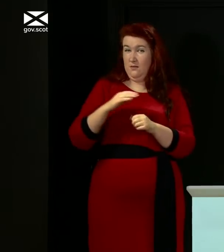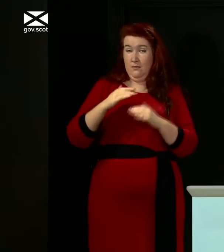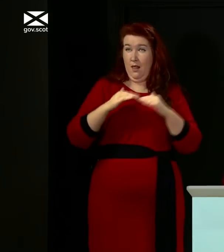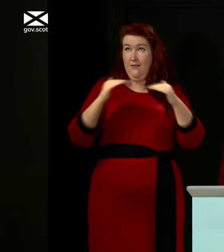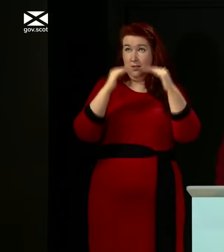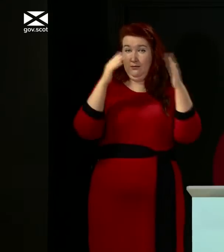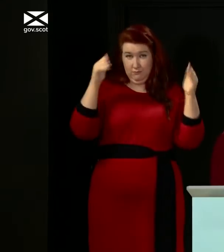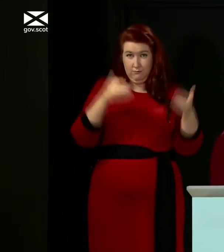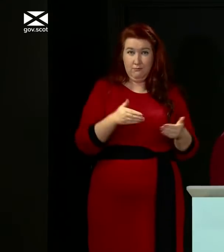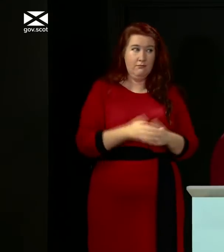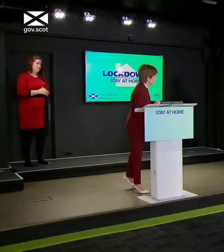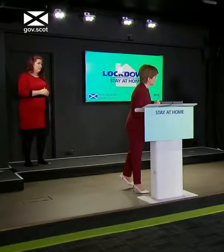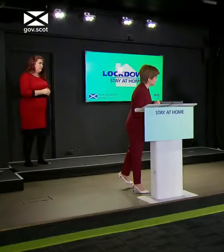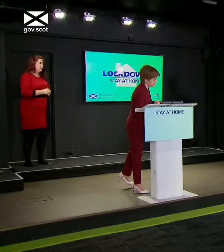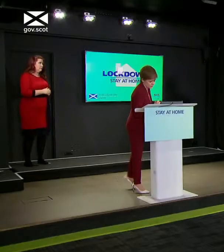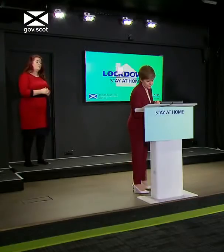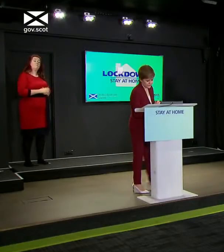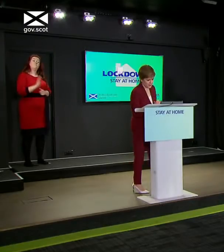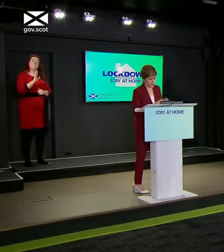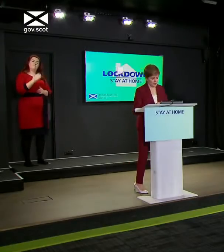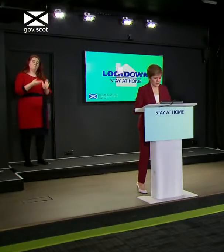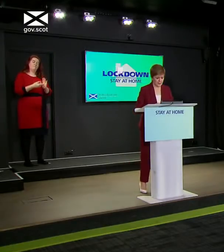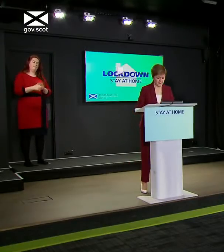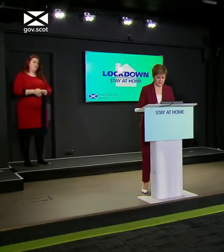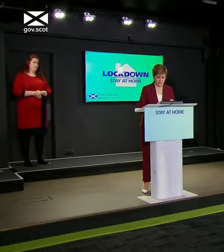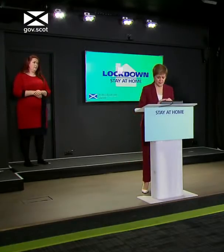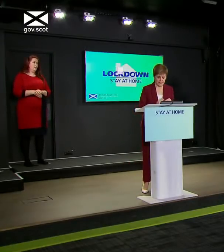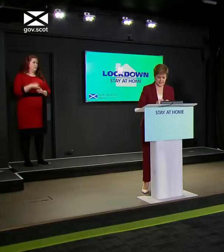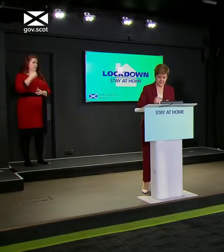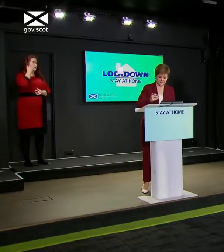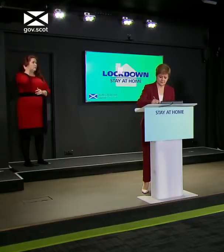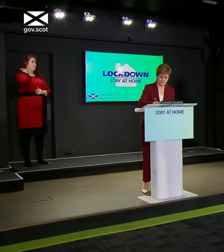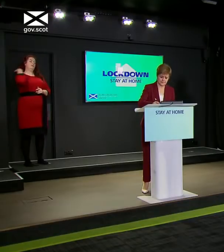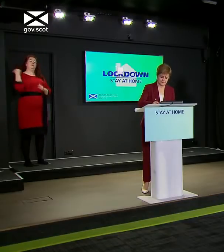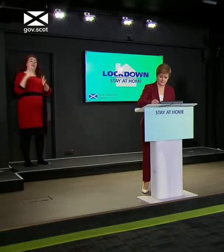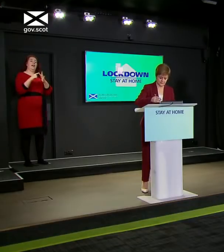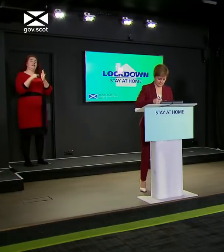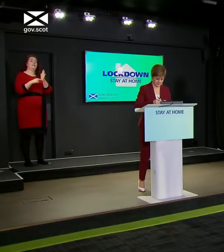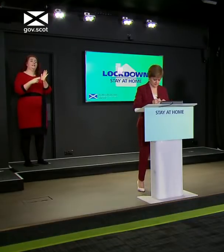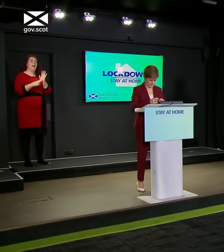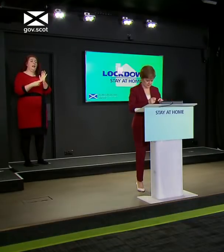way it will continue. Do you want to add anything? So. Peter Smith from ITN.